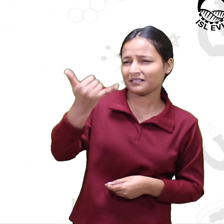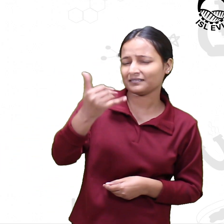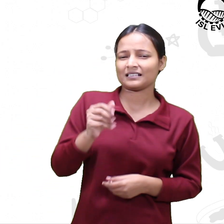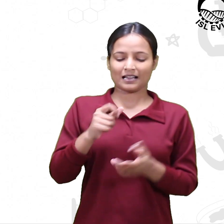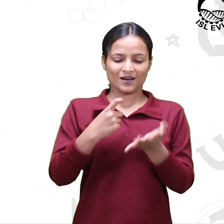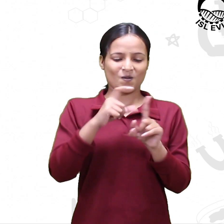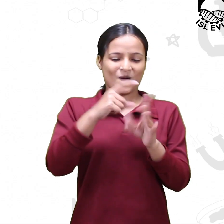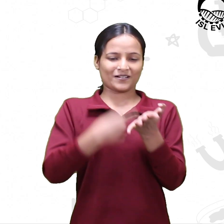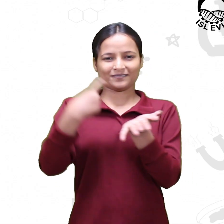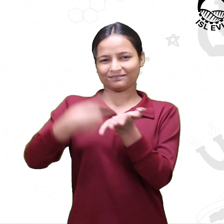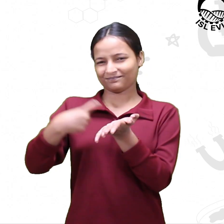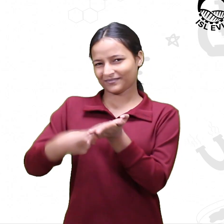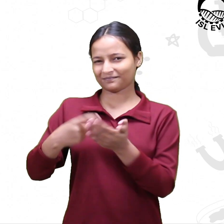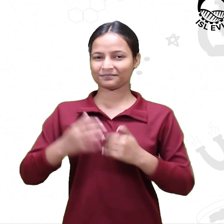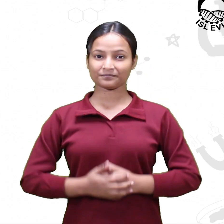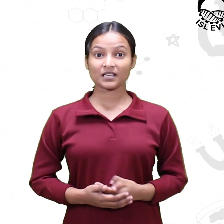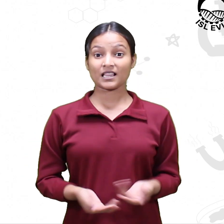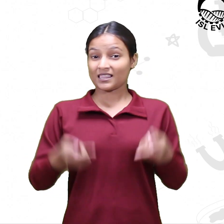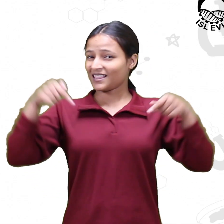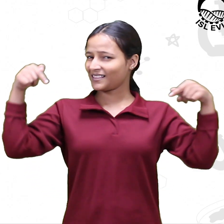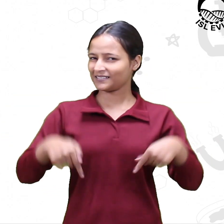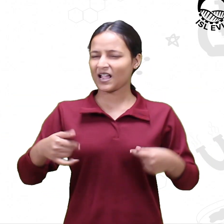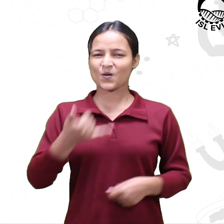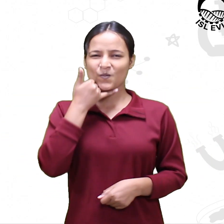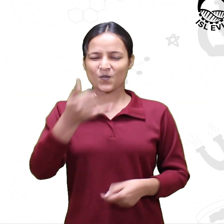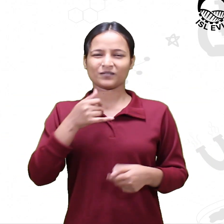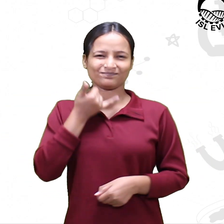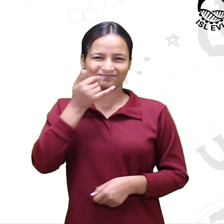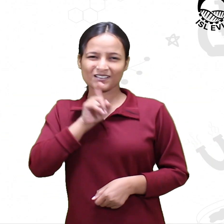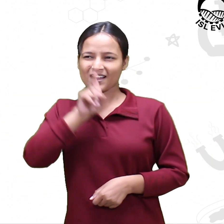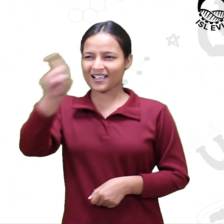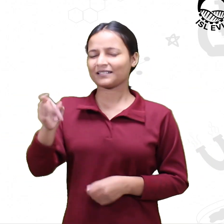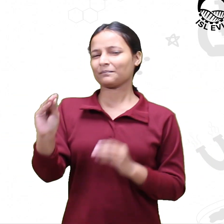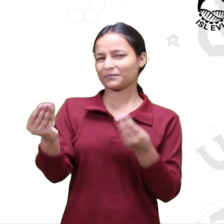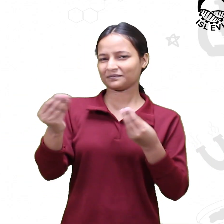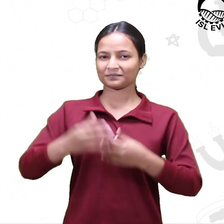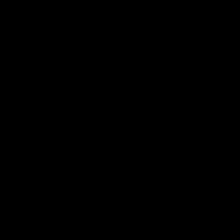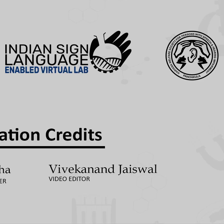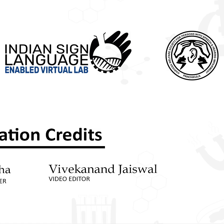And now it's time to ask a scientist.